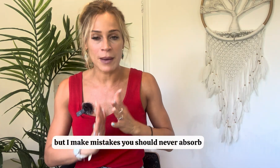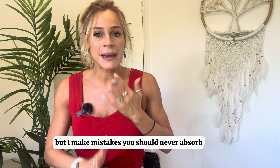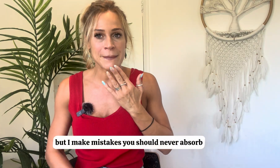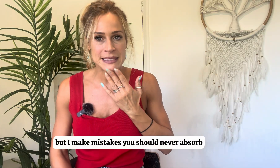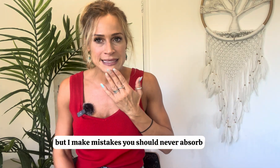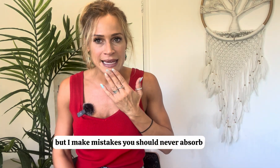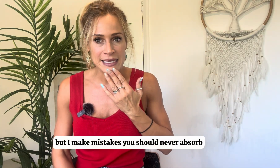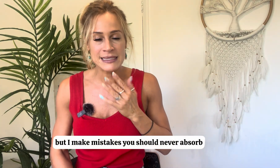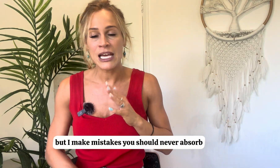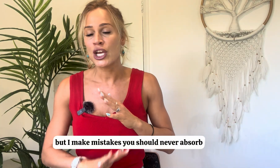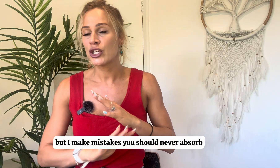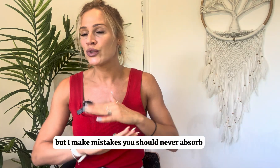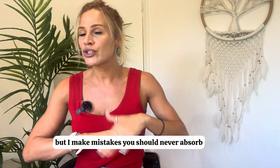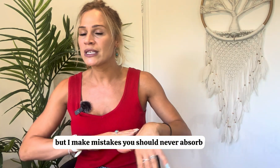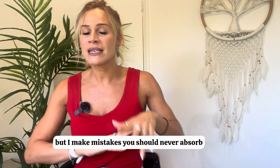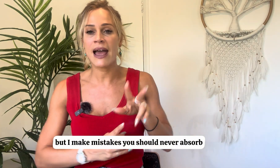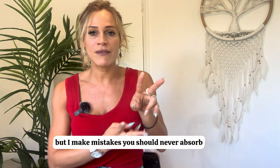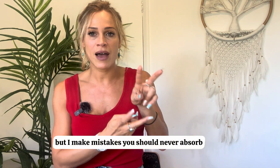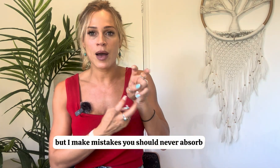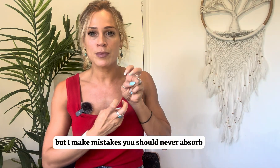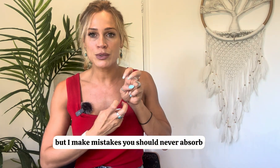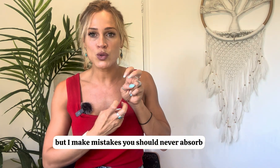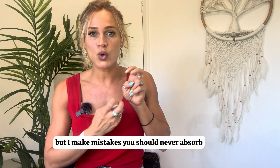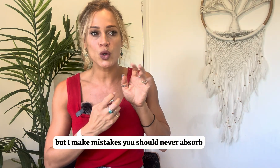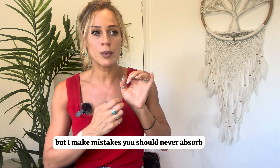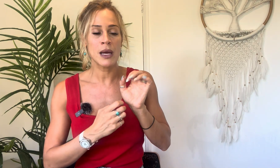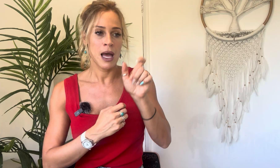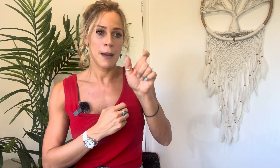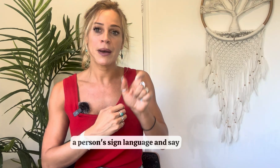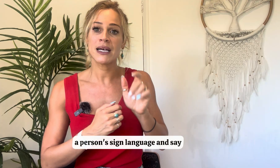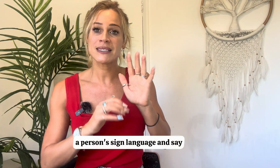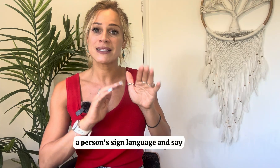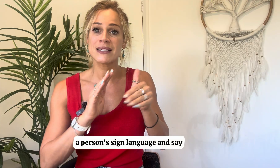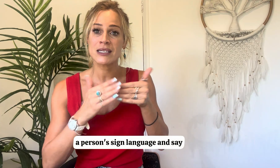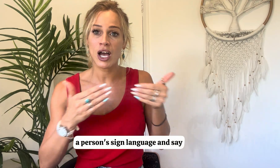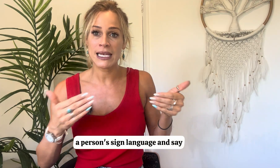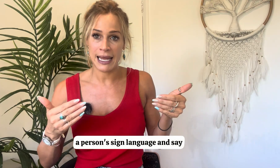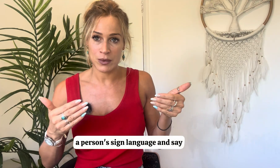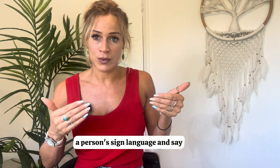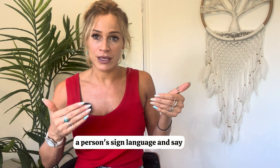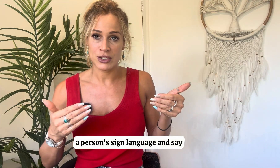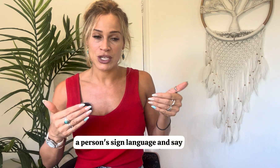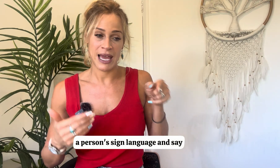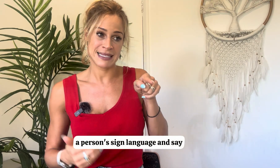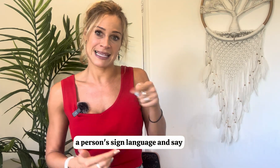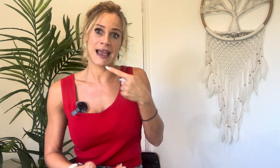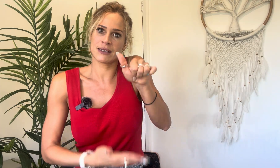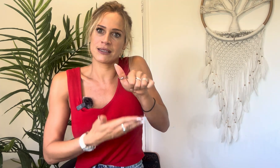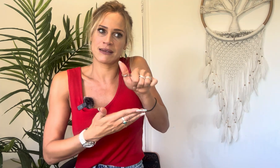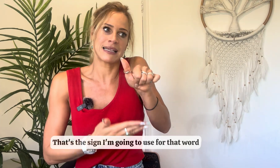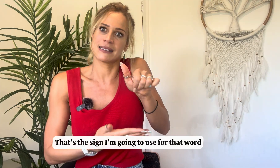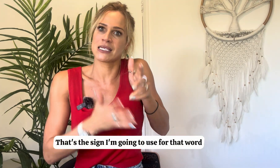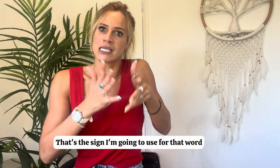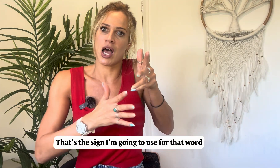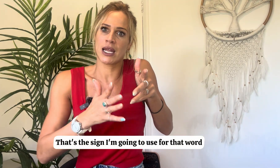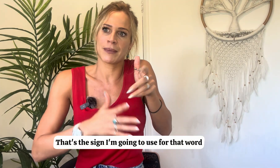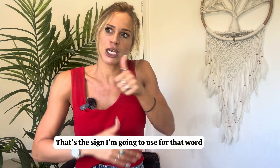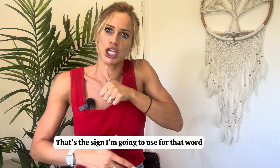make mistakes. You should never absorb a person's sign language and say, that's the sign I'm going to use